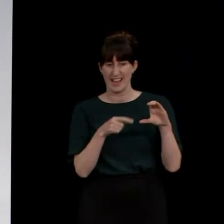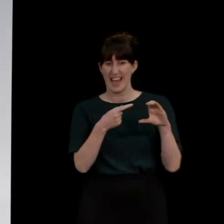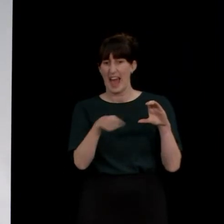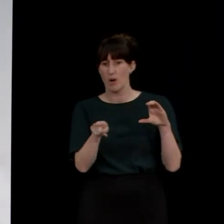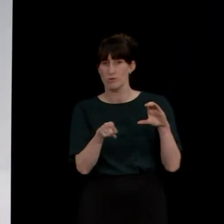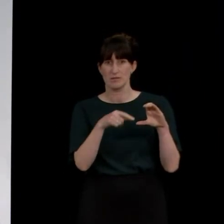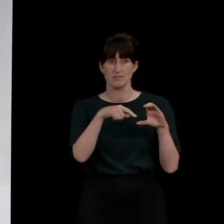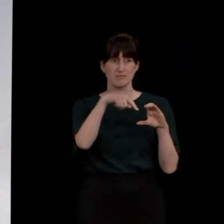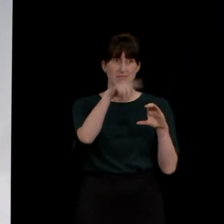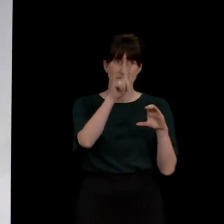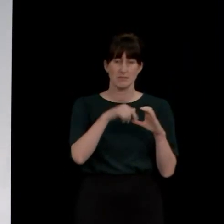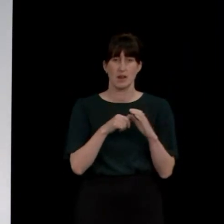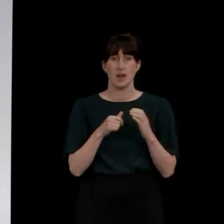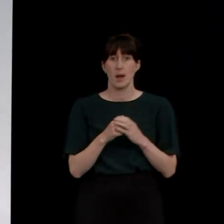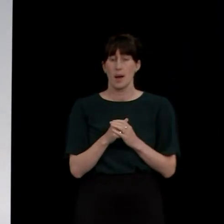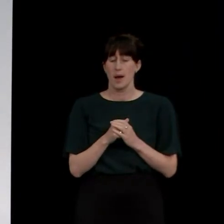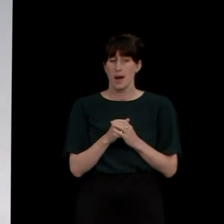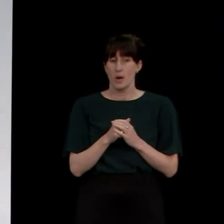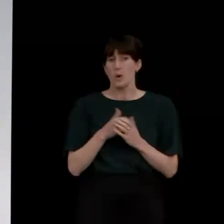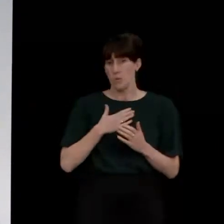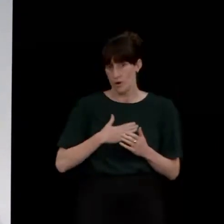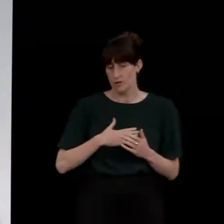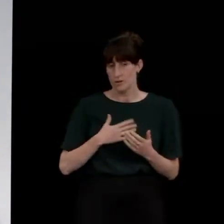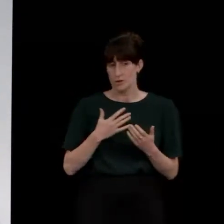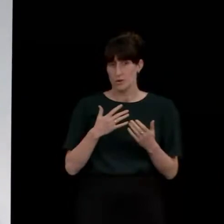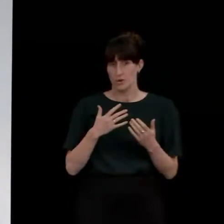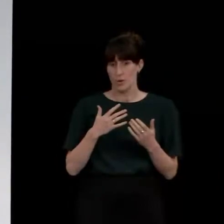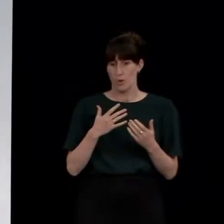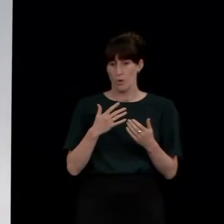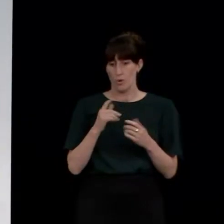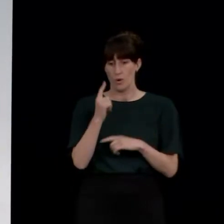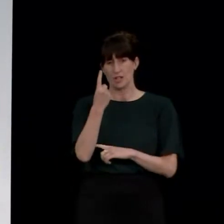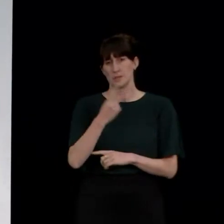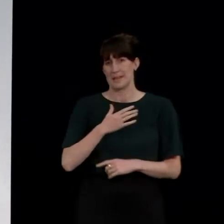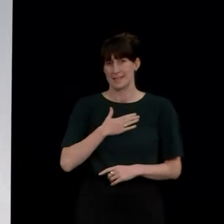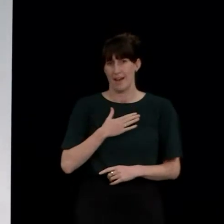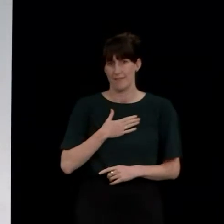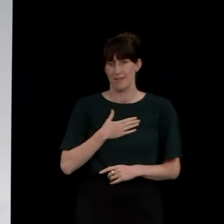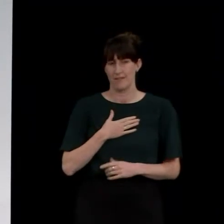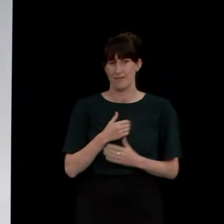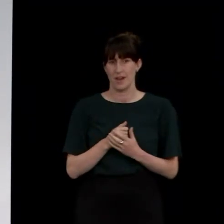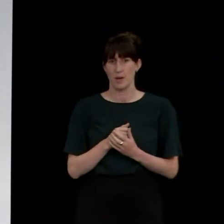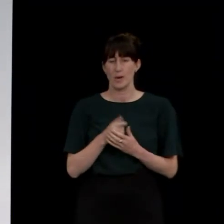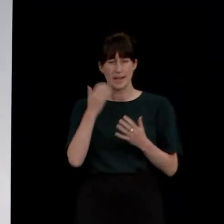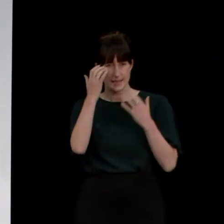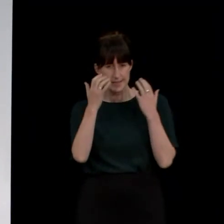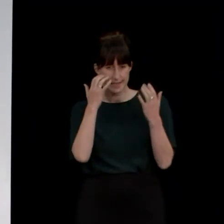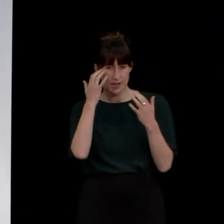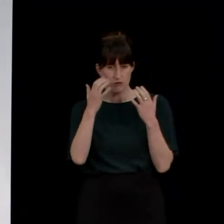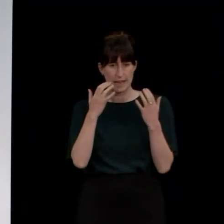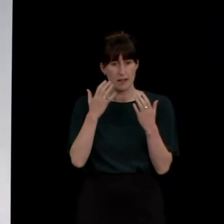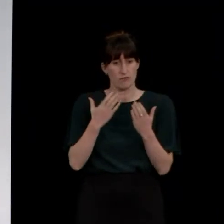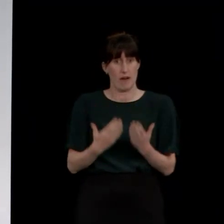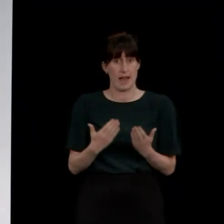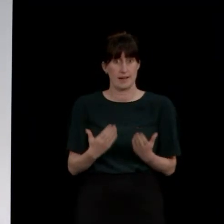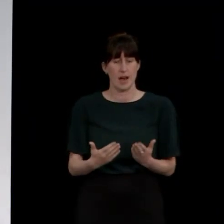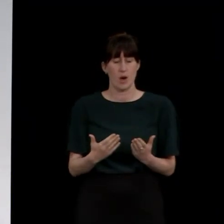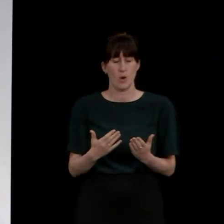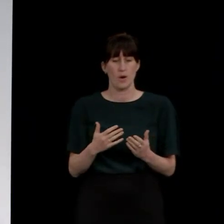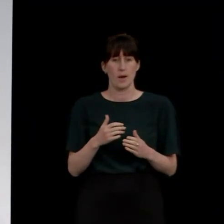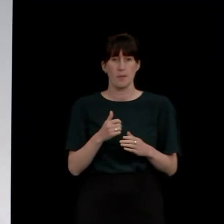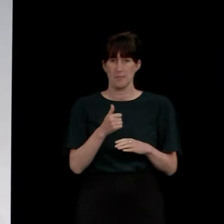ways that we can consider that. And those are all the conversations that we are having now based on the data and information that we